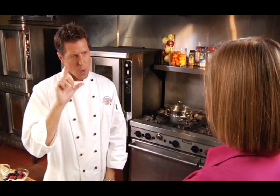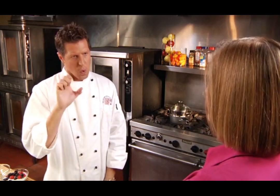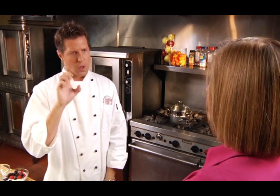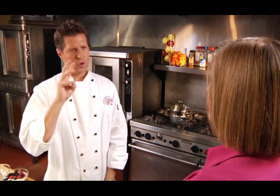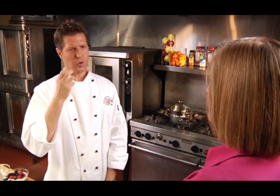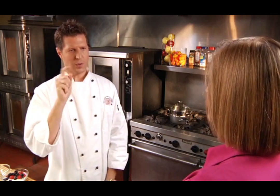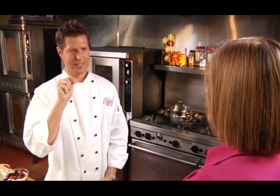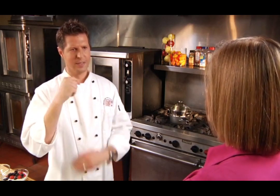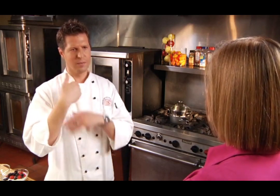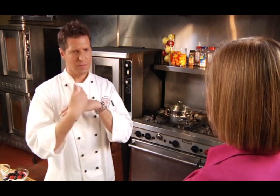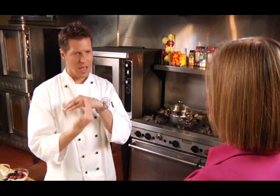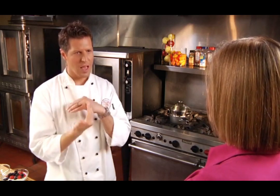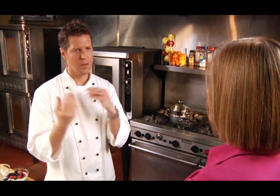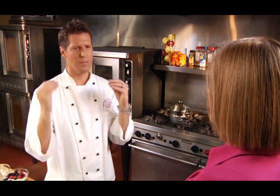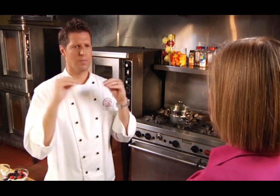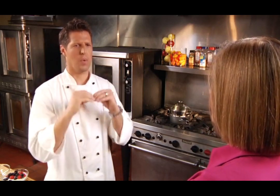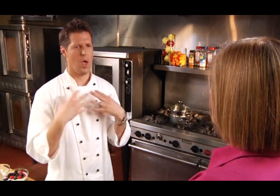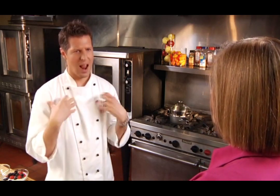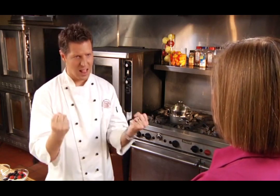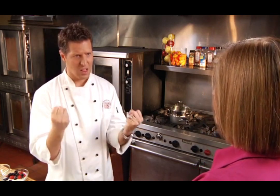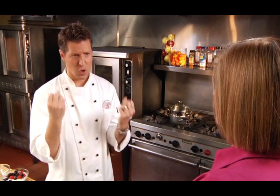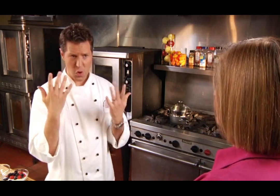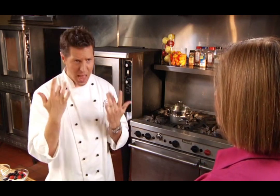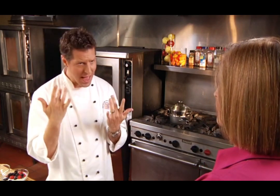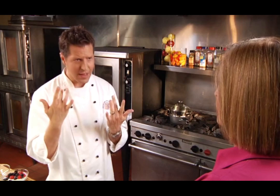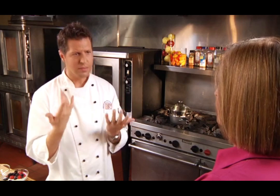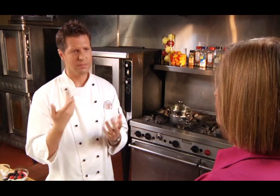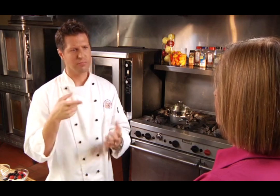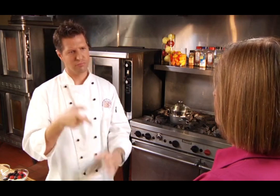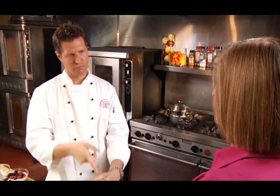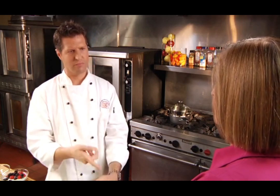Whole wheat bread is healthier because it is made from whole grain.